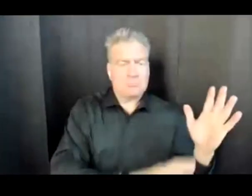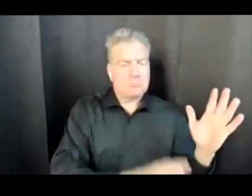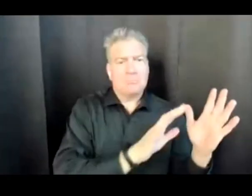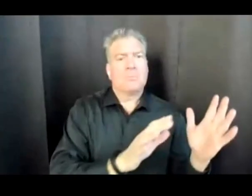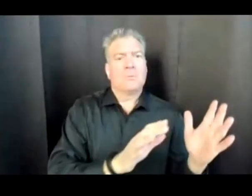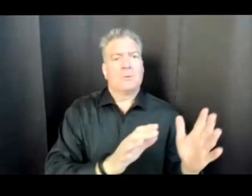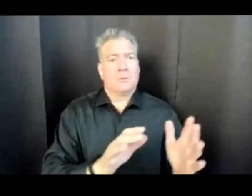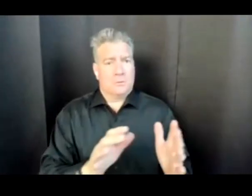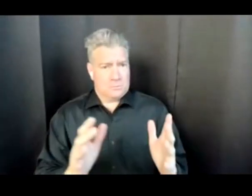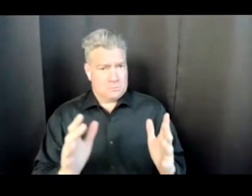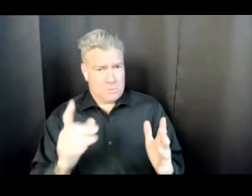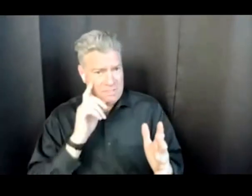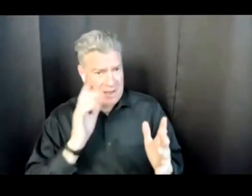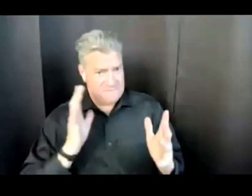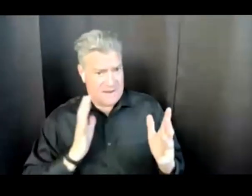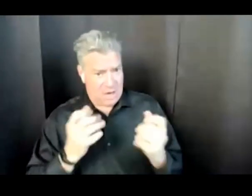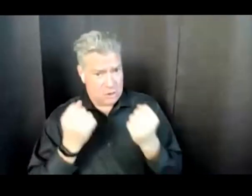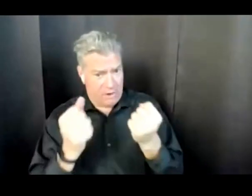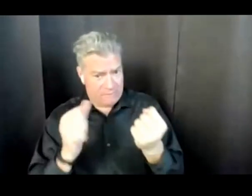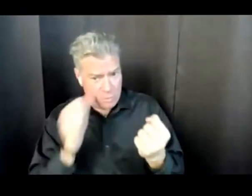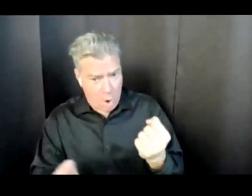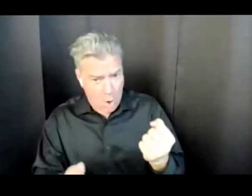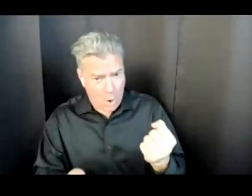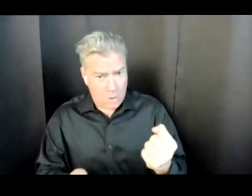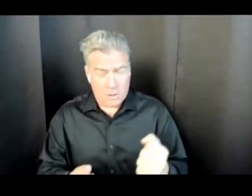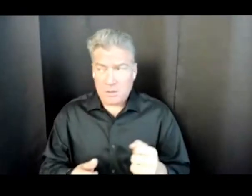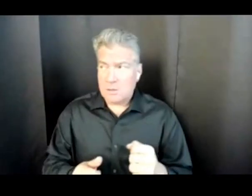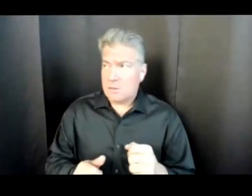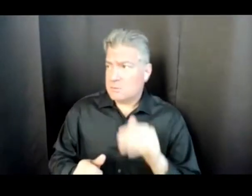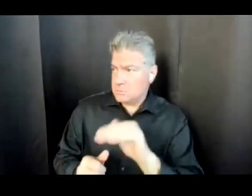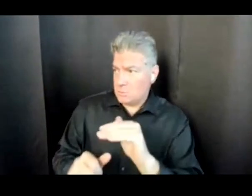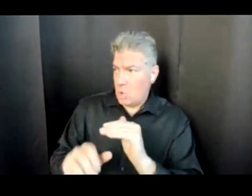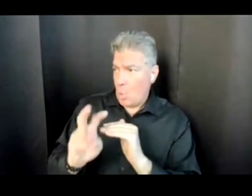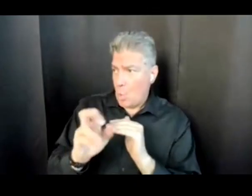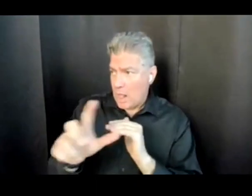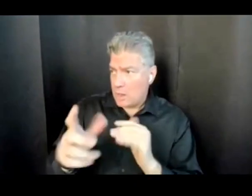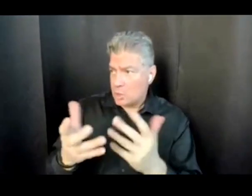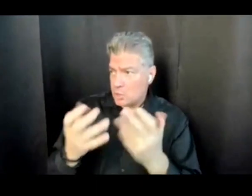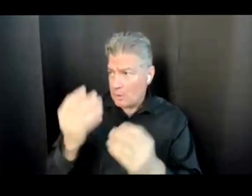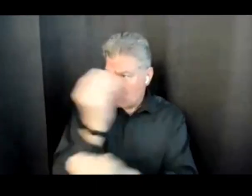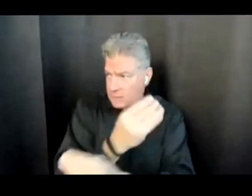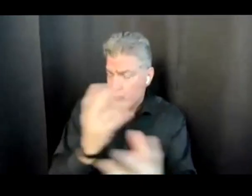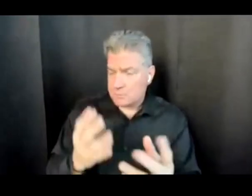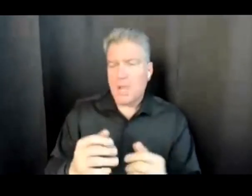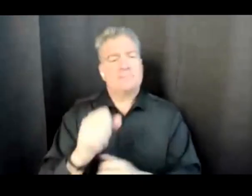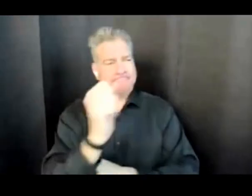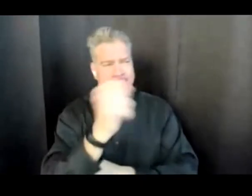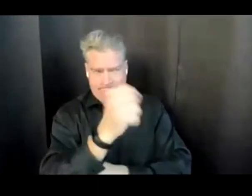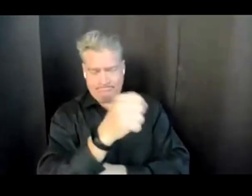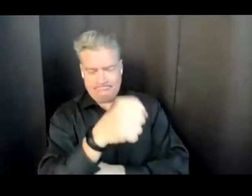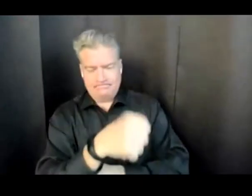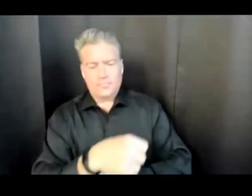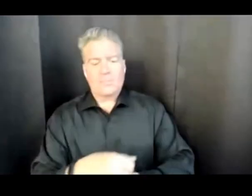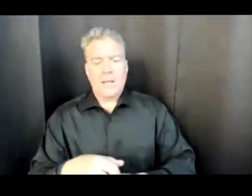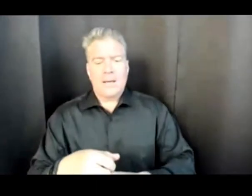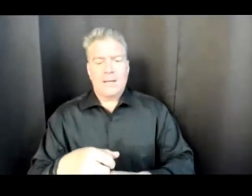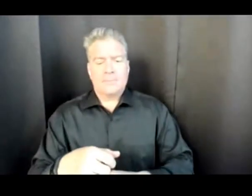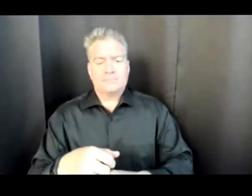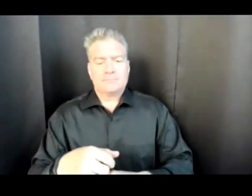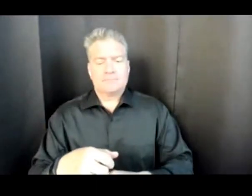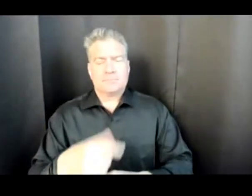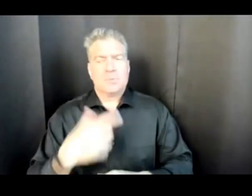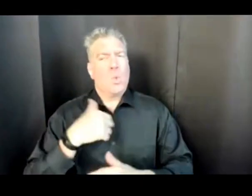issues? Will, you want to talk about the weather we expect tomorrow and how that relates? Yes, sir. So as we've mentioned,